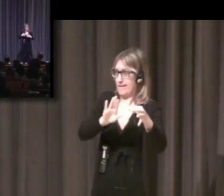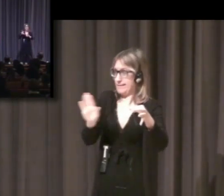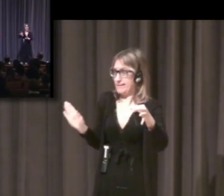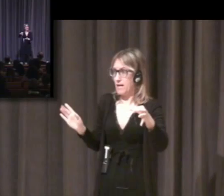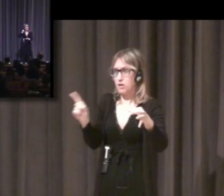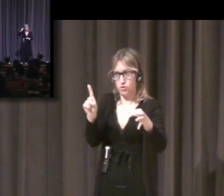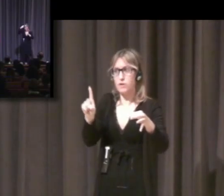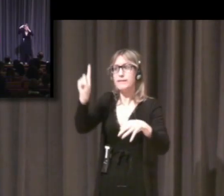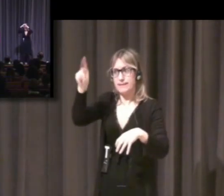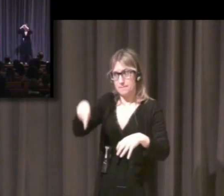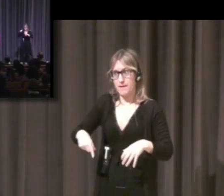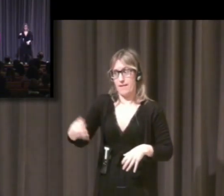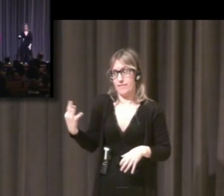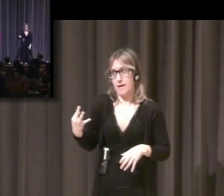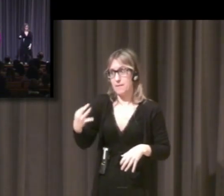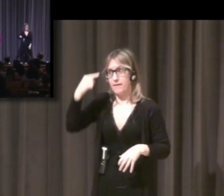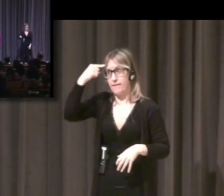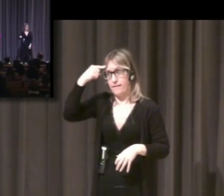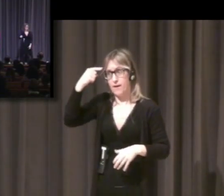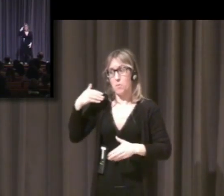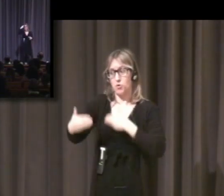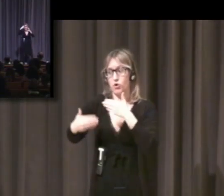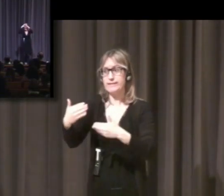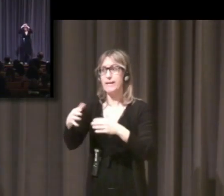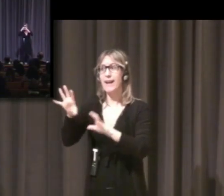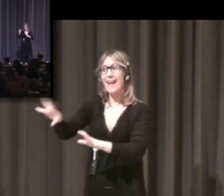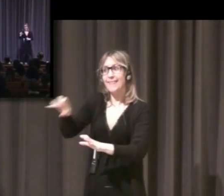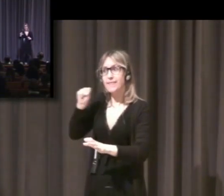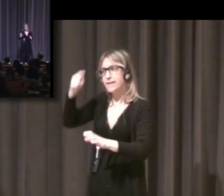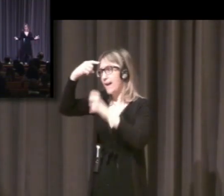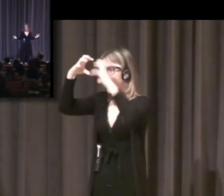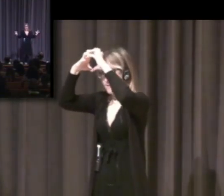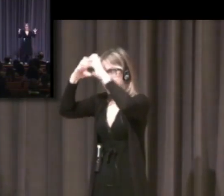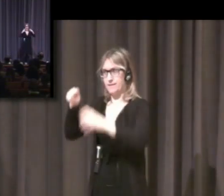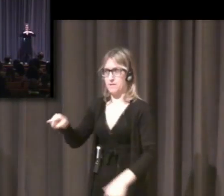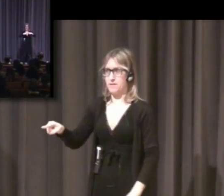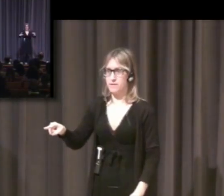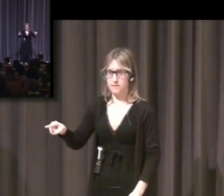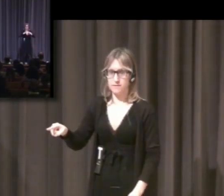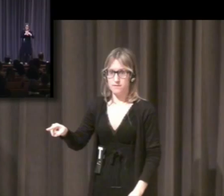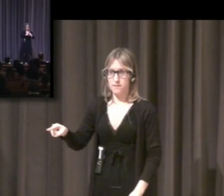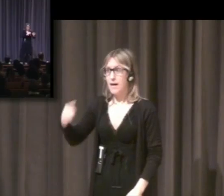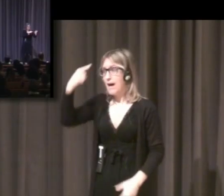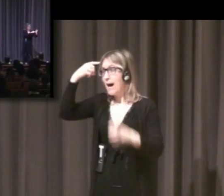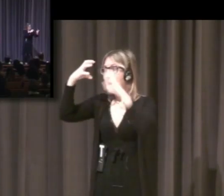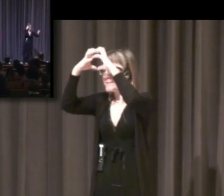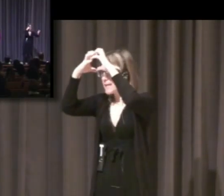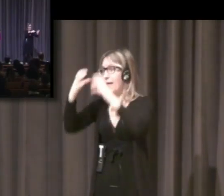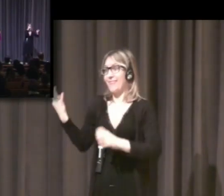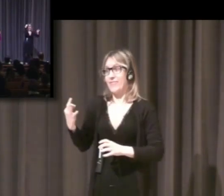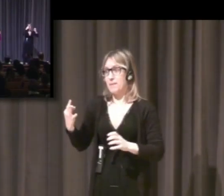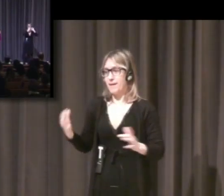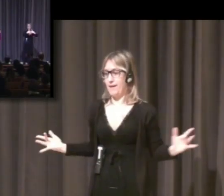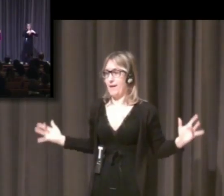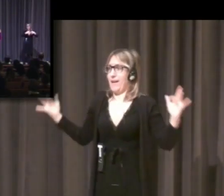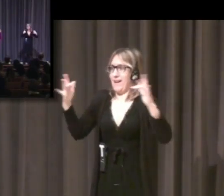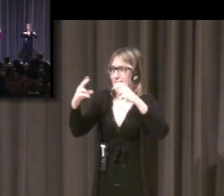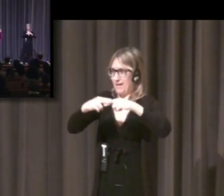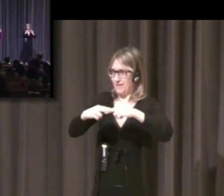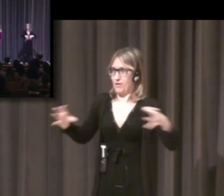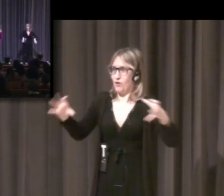interface with the brain. It's not a machine doing something that a machine can do. It's a